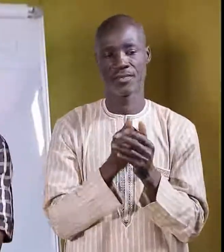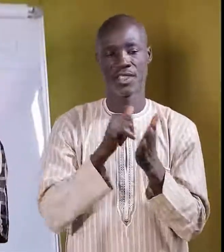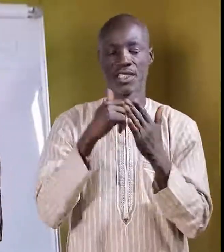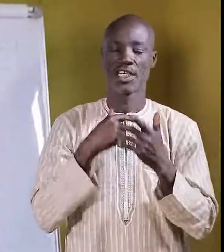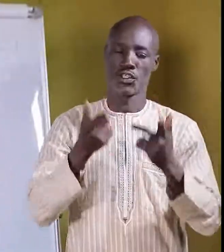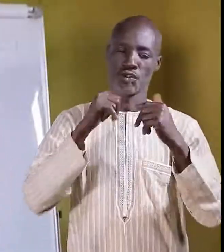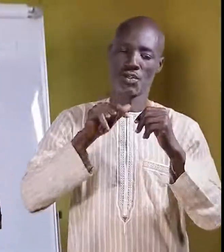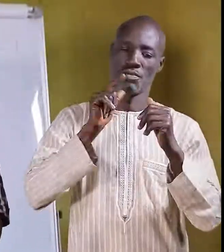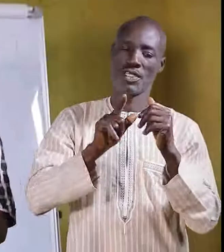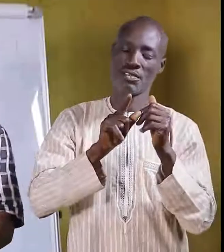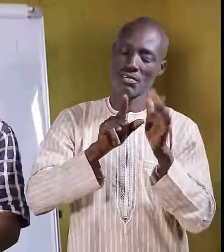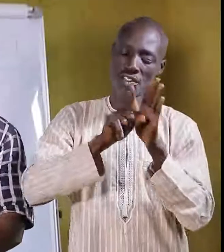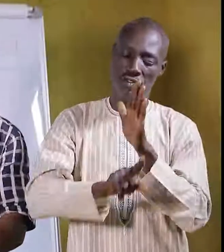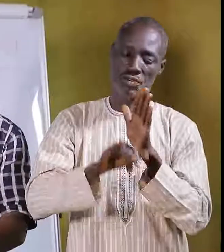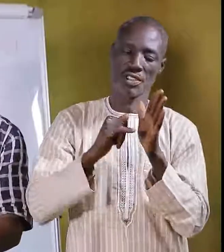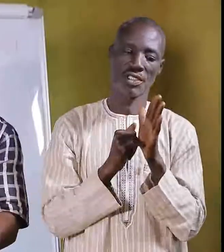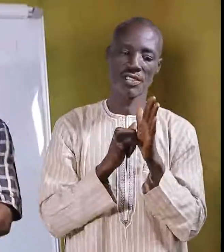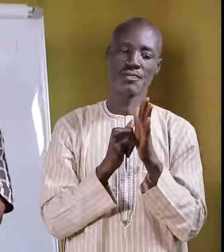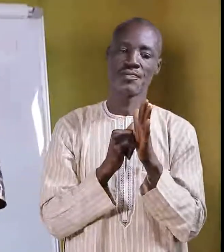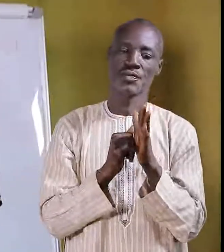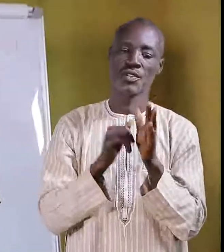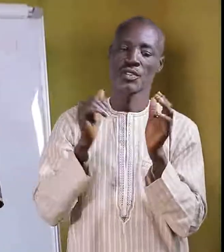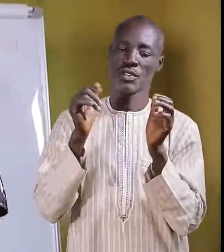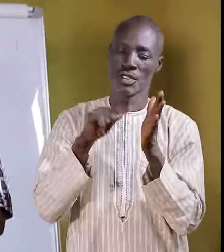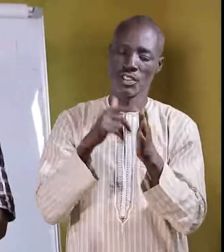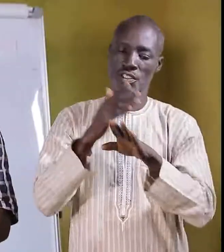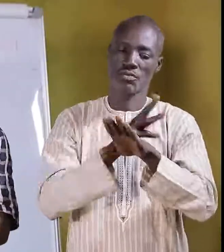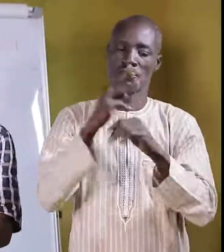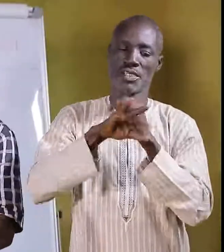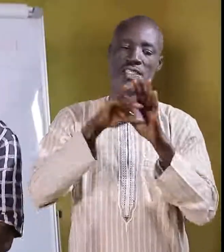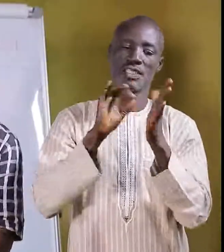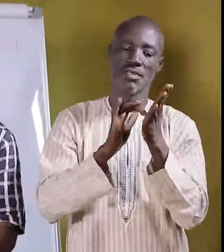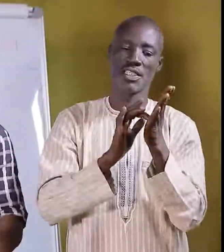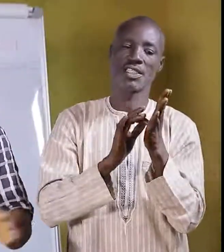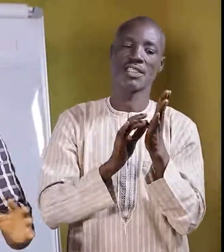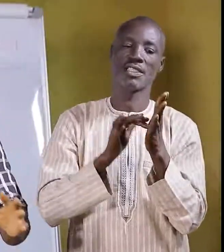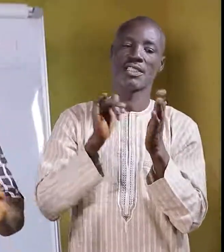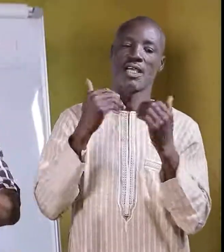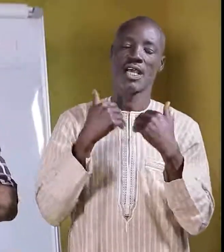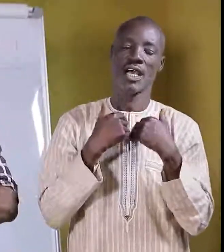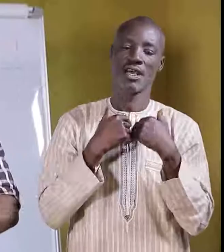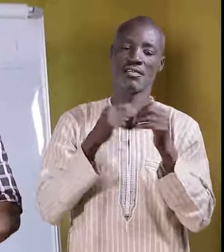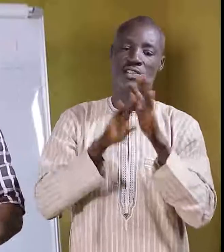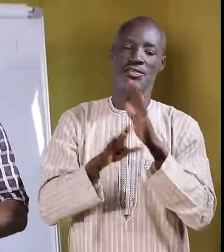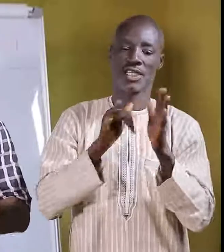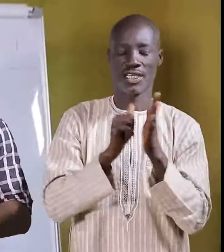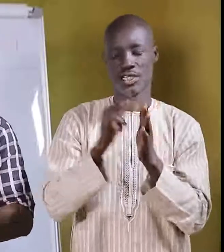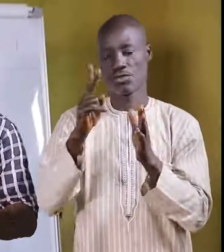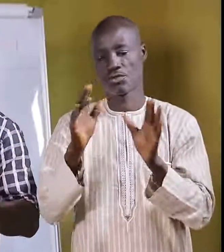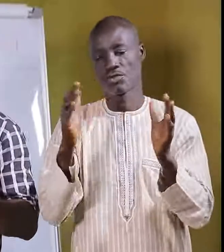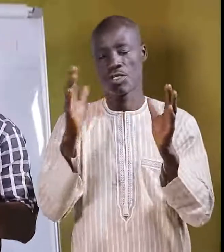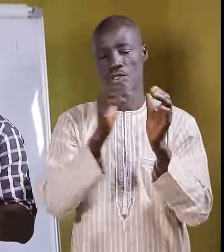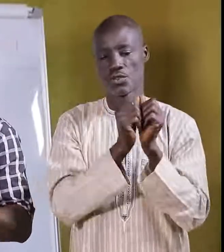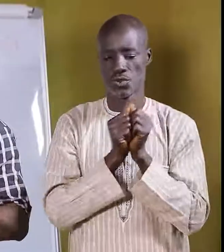reduced birth rate, with those improvements in medicine that already reduced death rate, 2 of them now match, and we